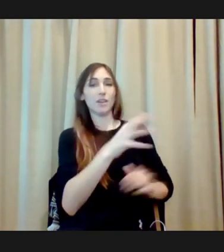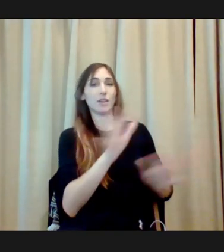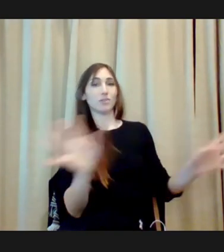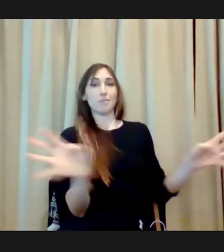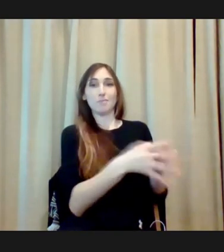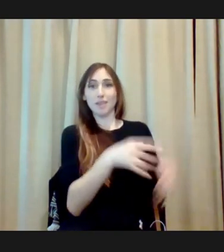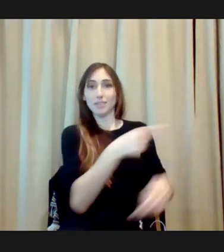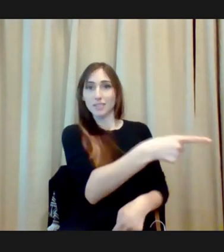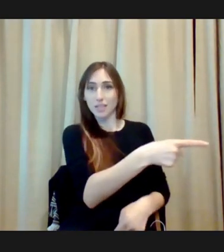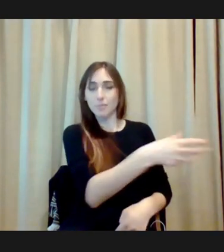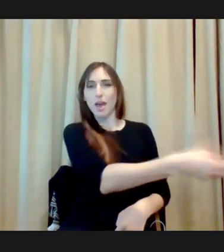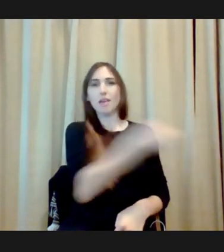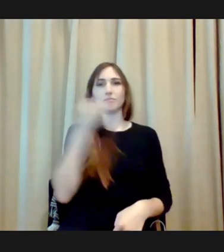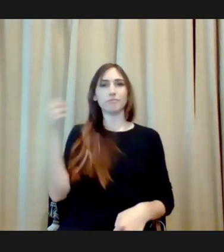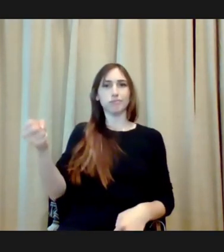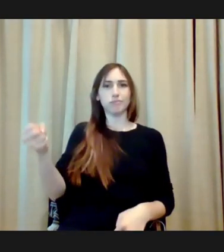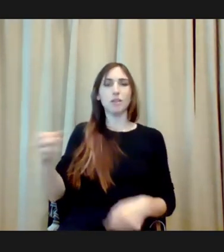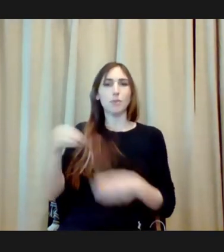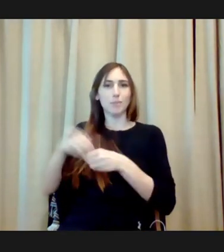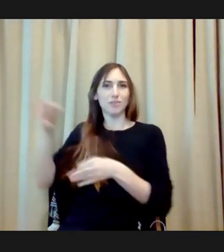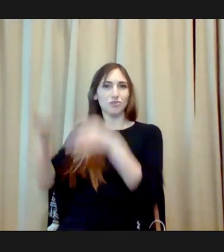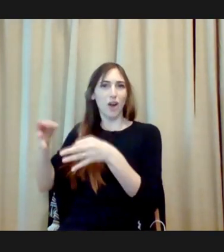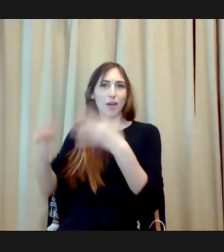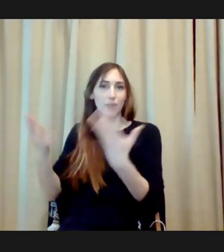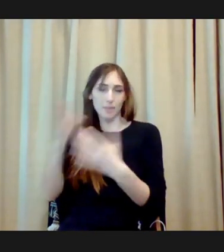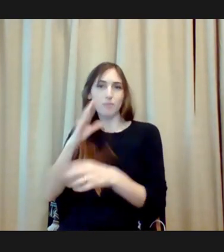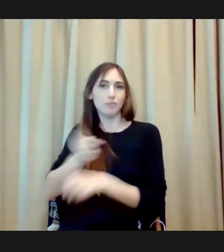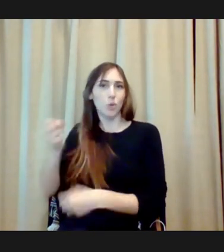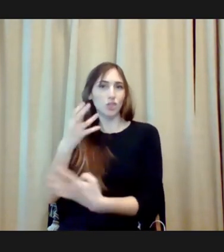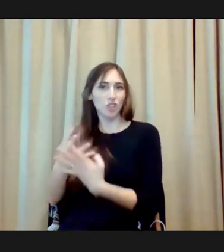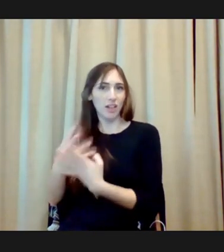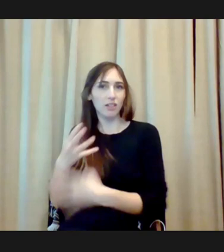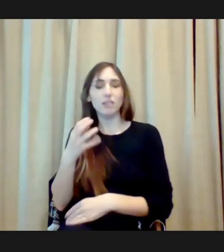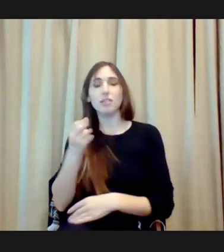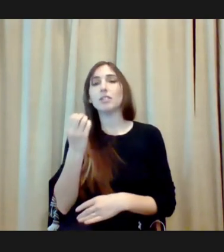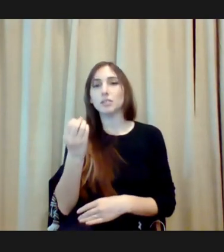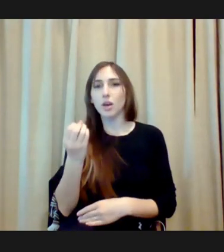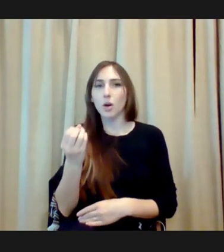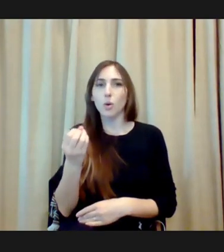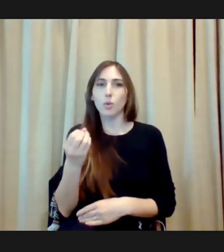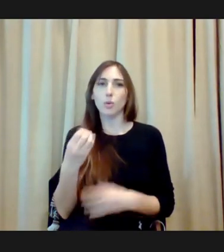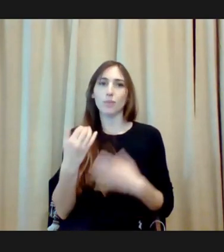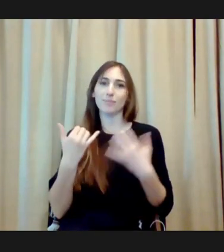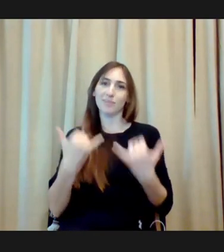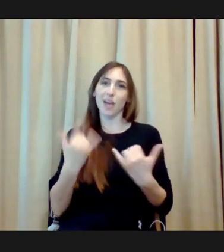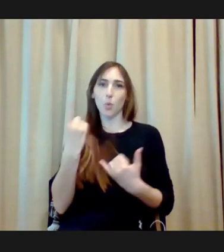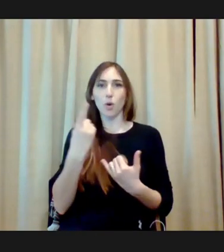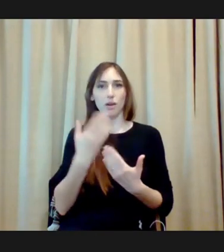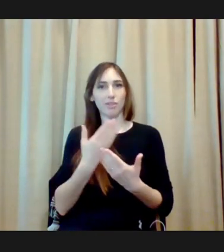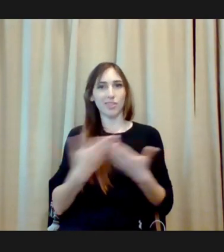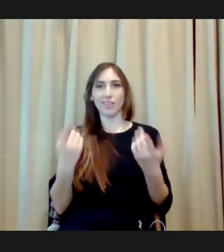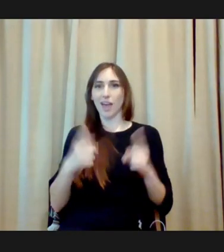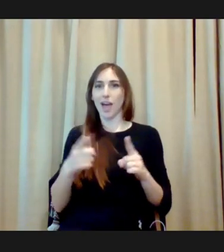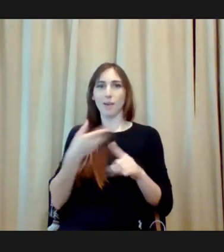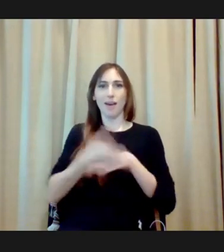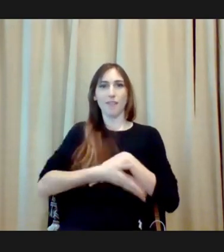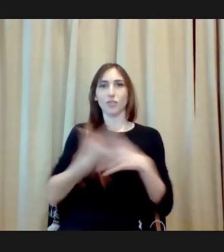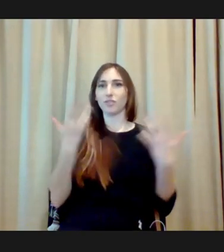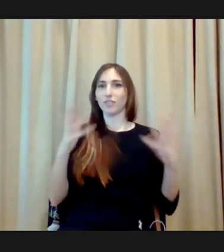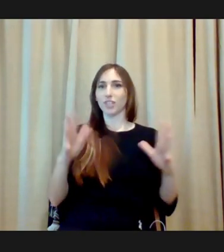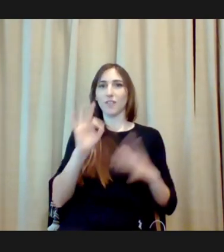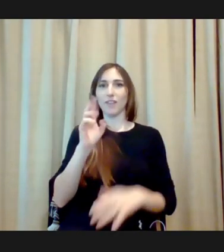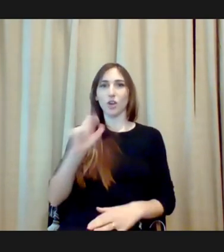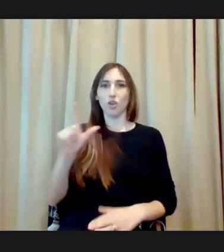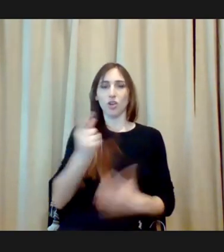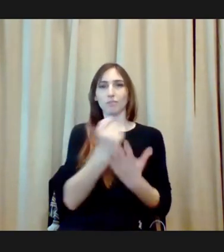this is certainly one of the other fears we will have with federal delisting, that that more wolves could be poached. So I would say for anybody who's living